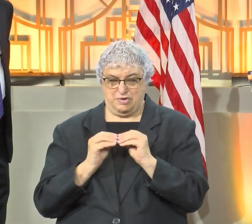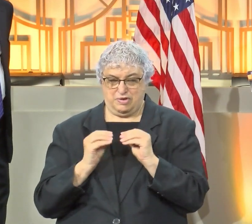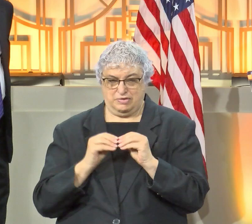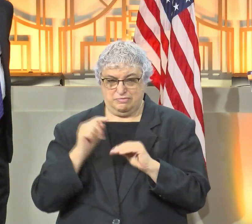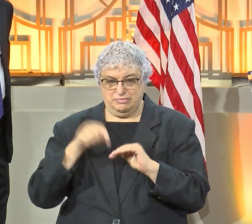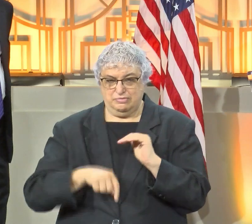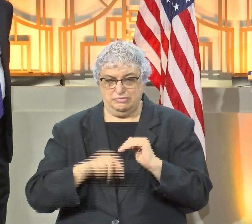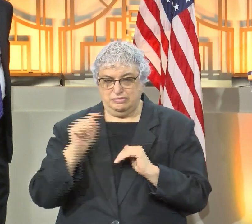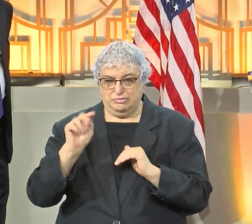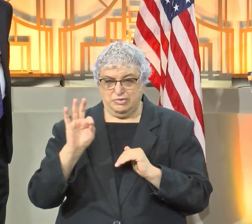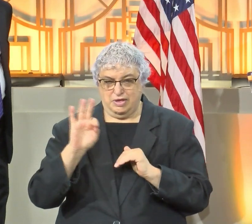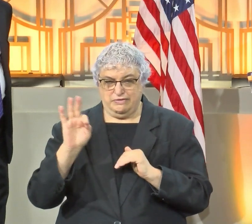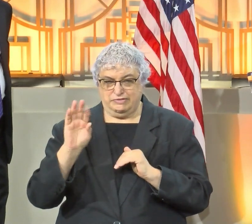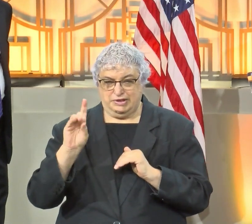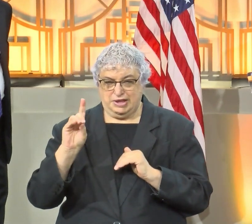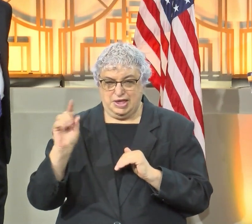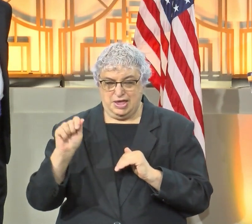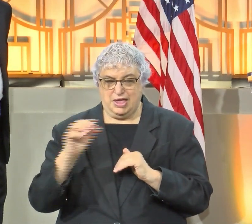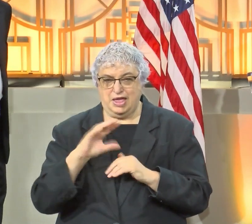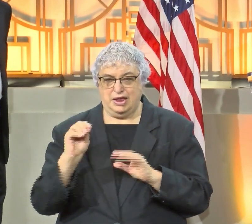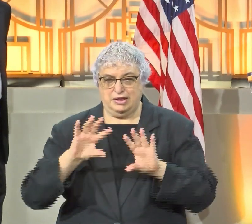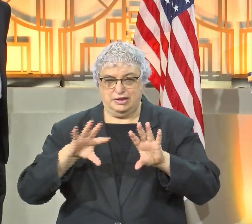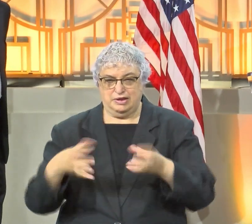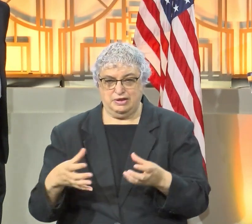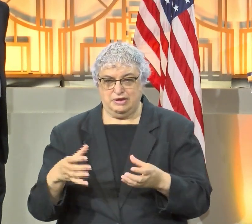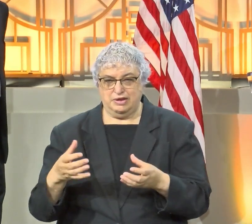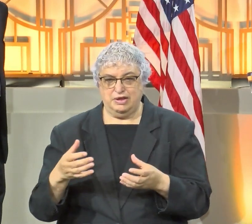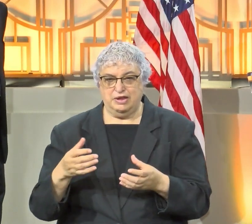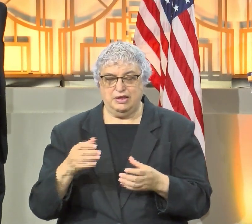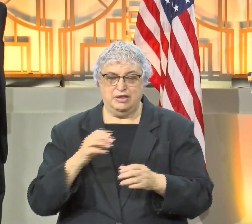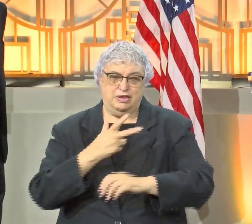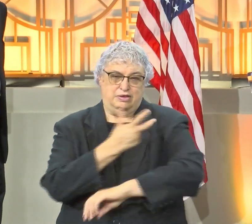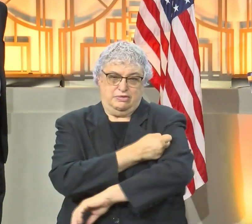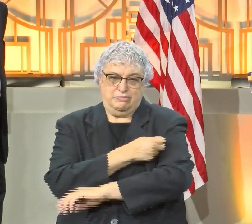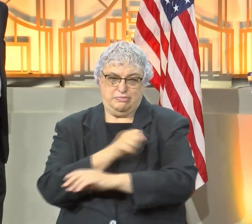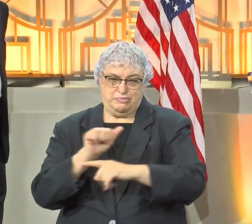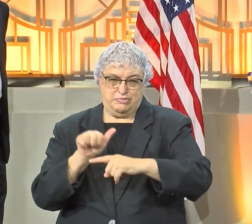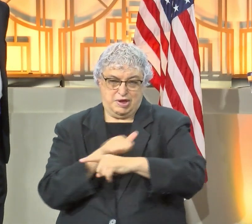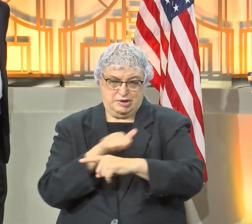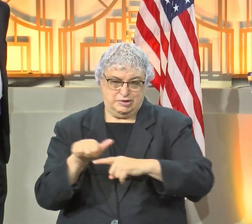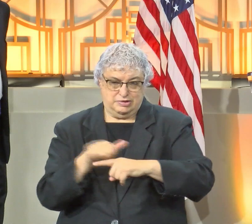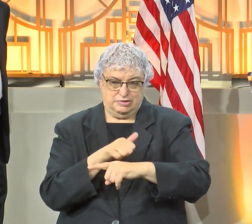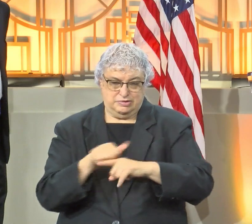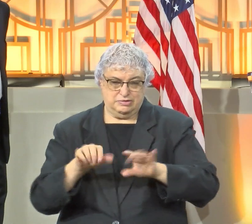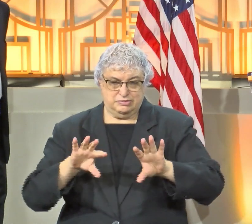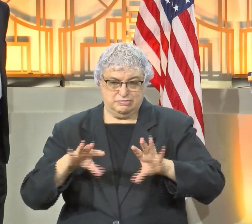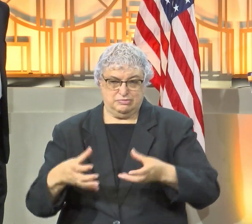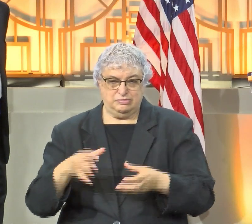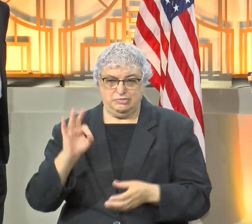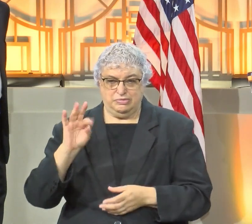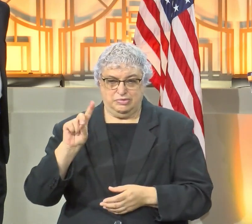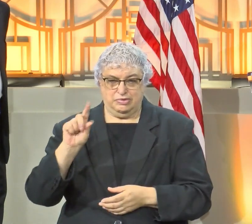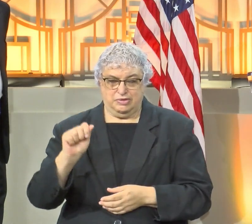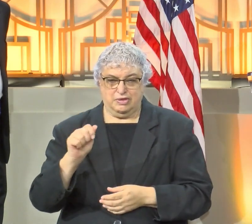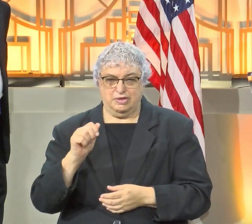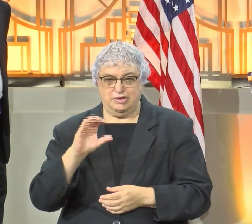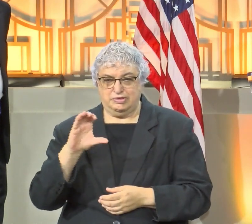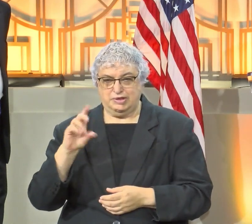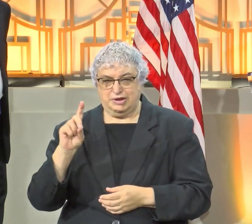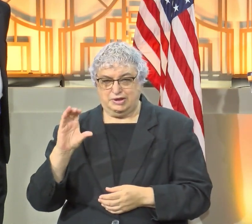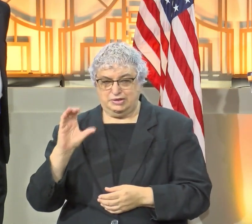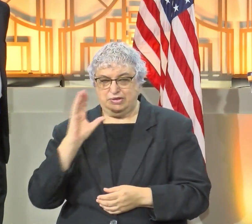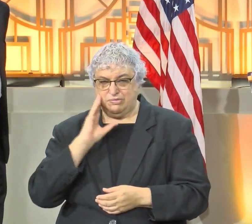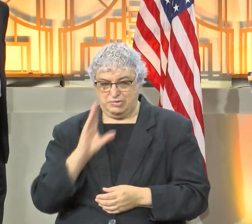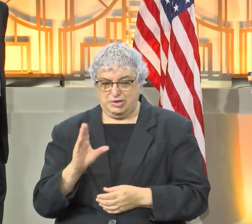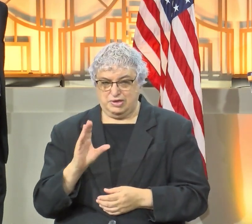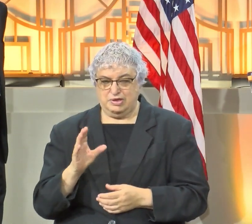the FDA and the Committee on Immunization Practices, which is a part of the FDA and the CDC